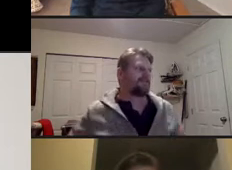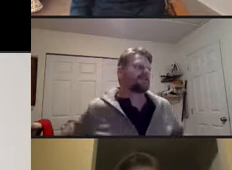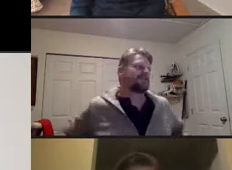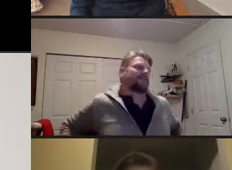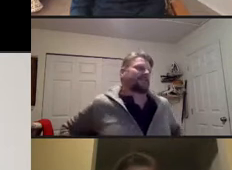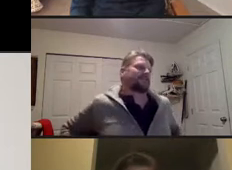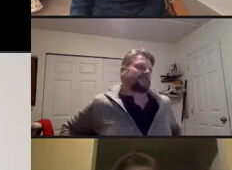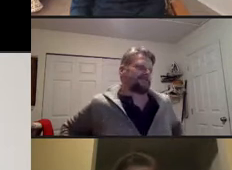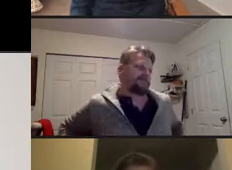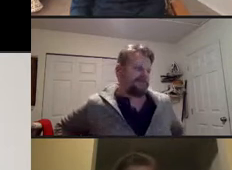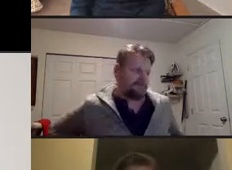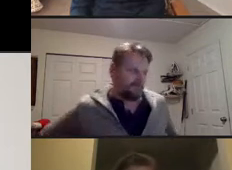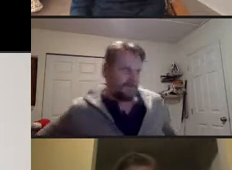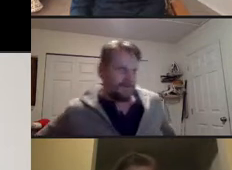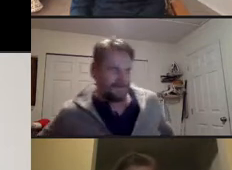get on to the fun stuff.